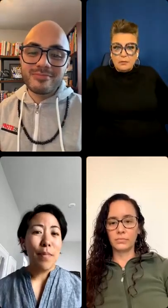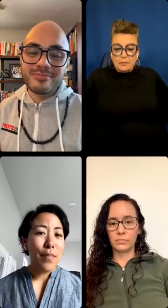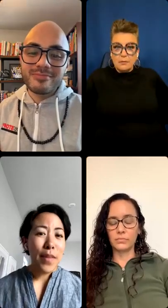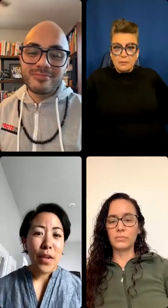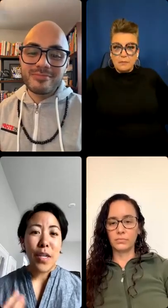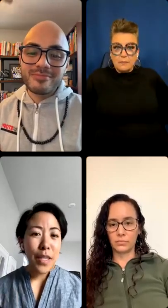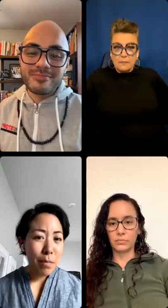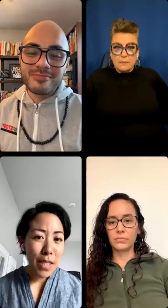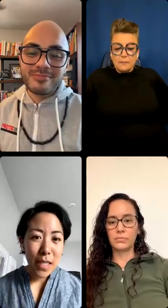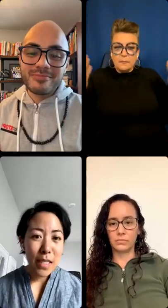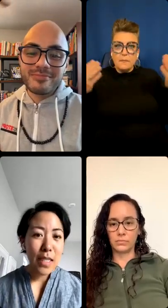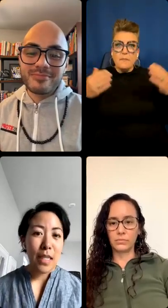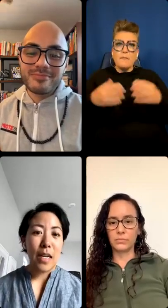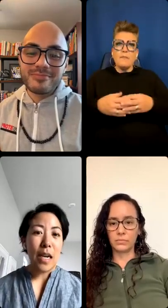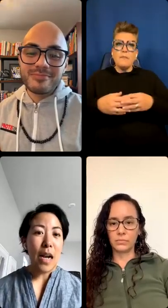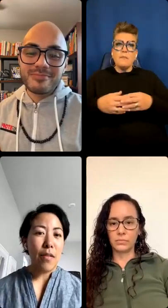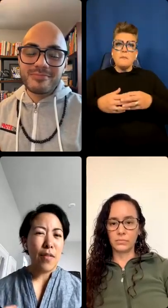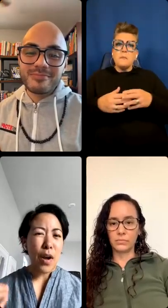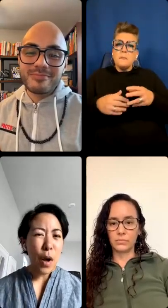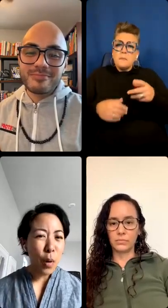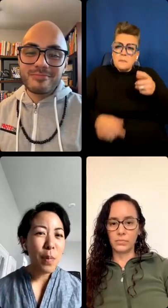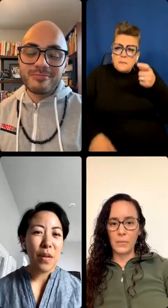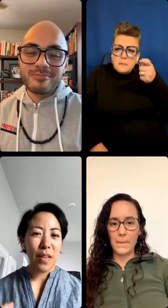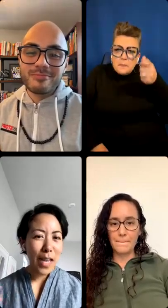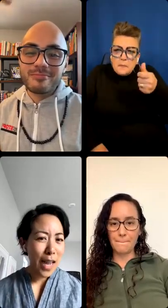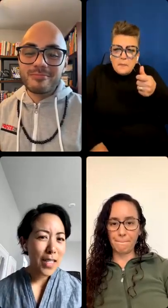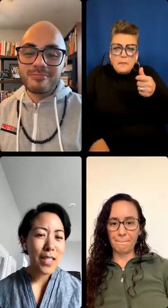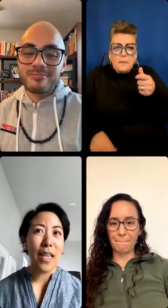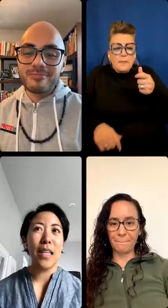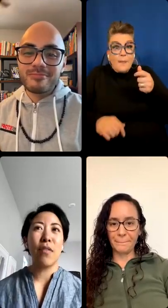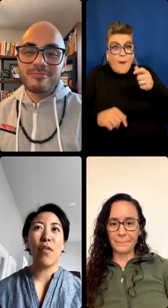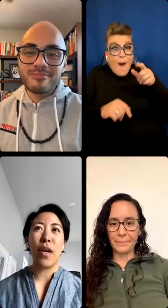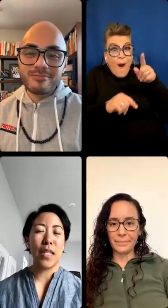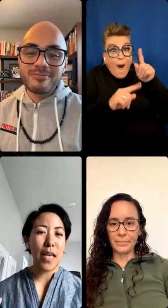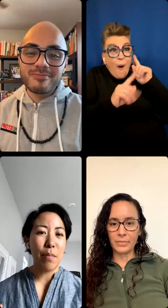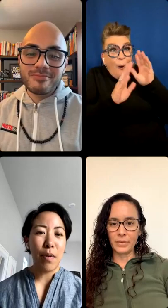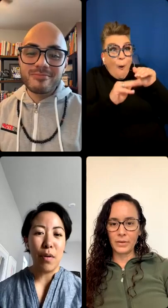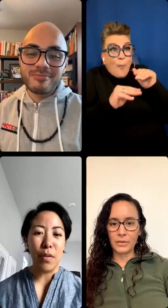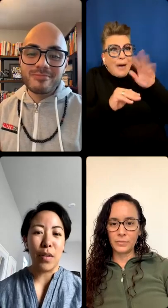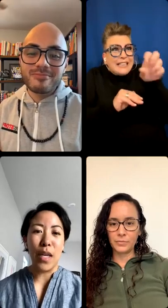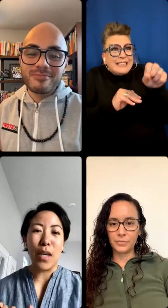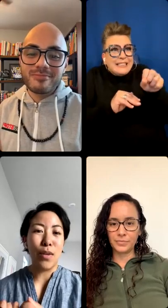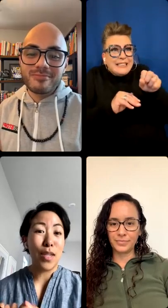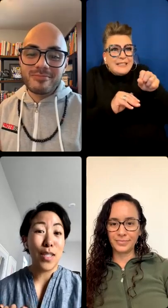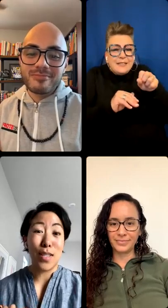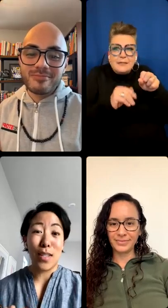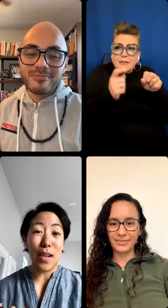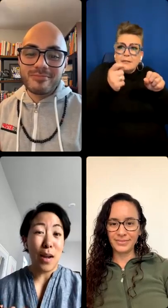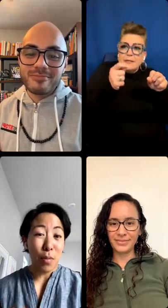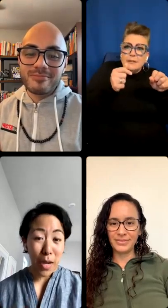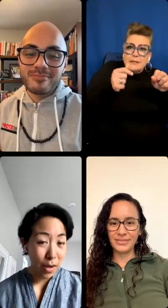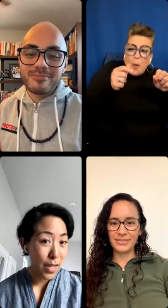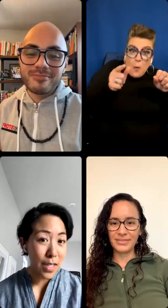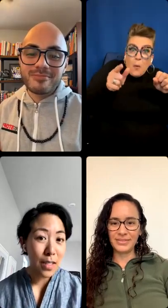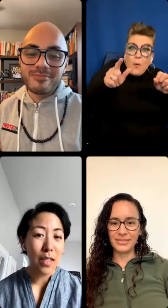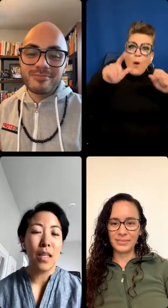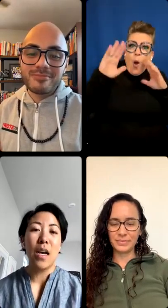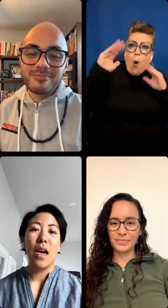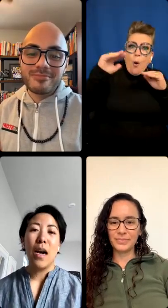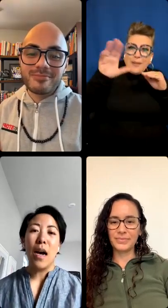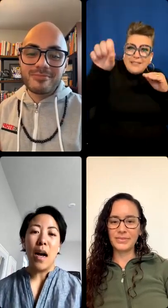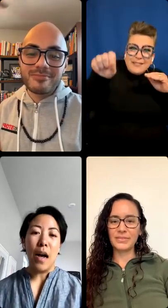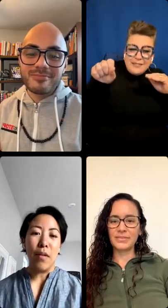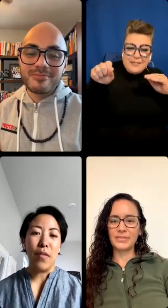there are glimpses of hope that I see. For example, the increased